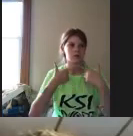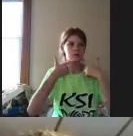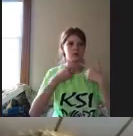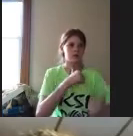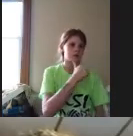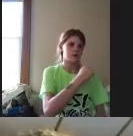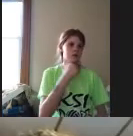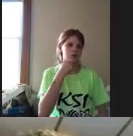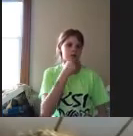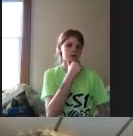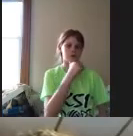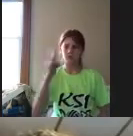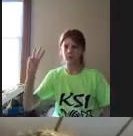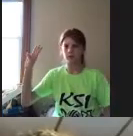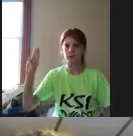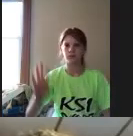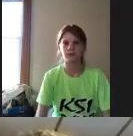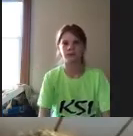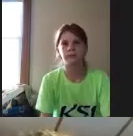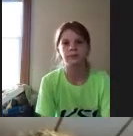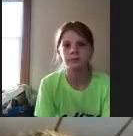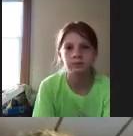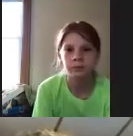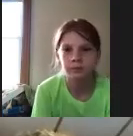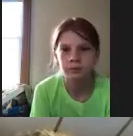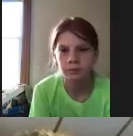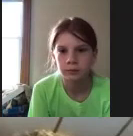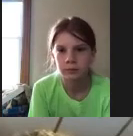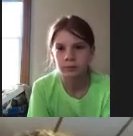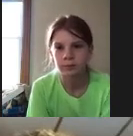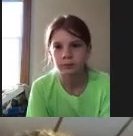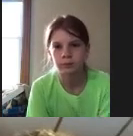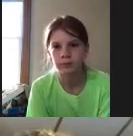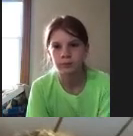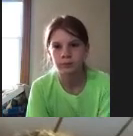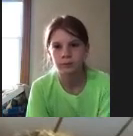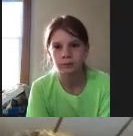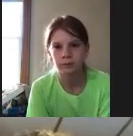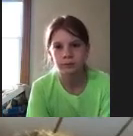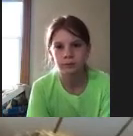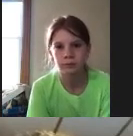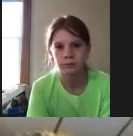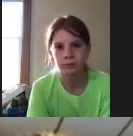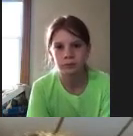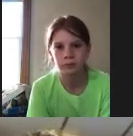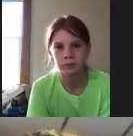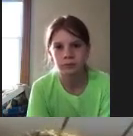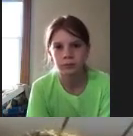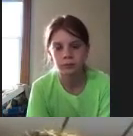if you don't, another question is, have you ever heard a word you didn't know while you were interpreting? What do you do? So yes, sometimes you do hear words that you